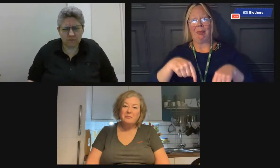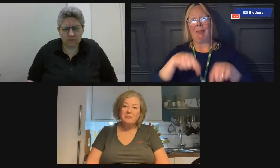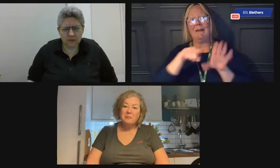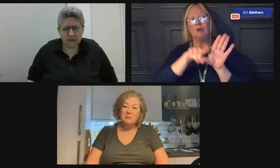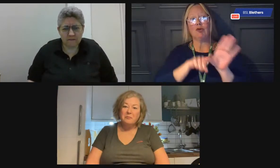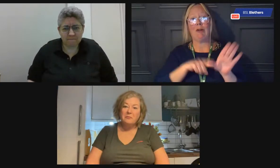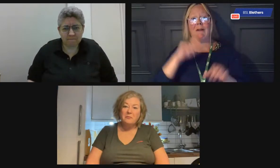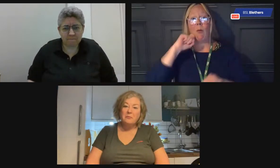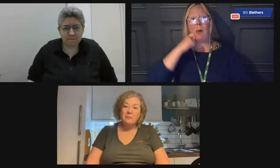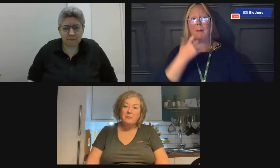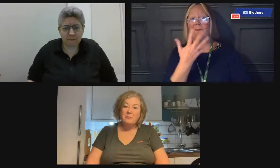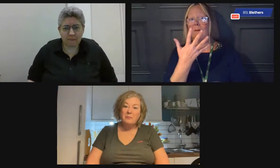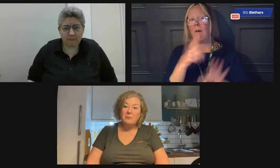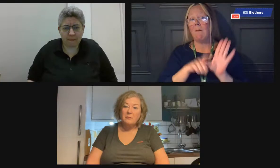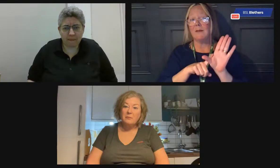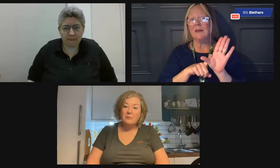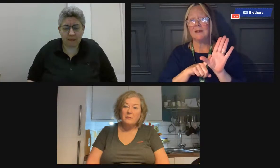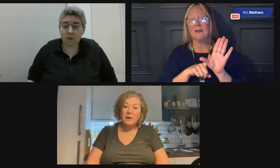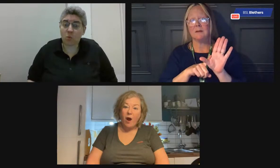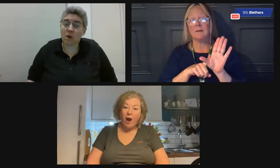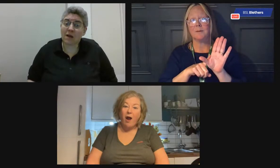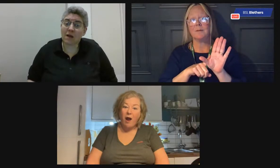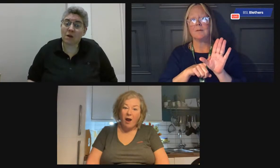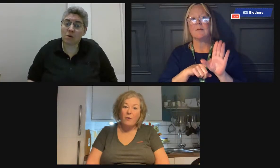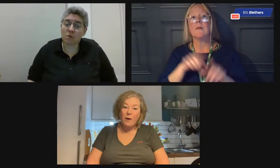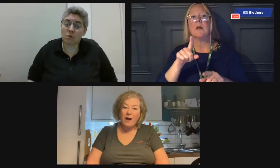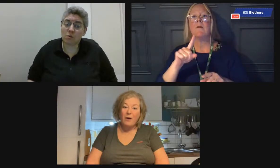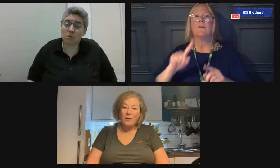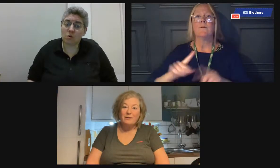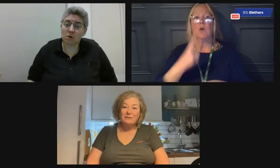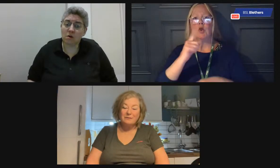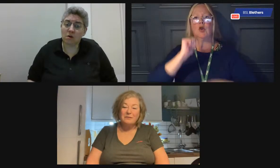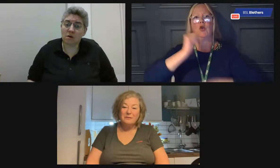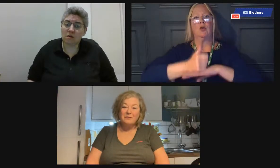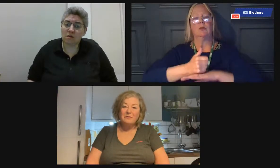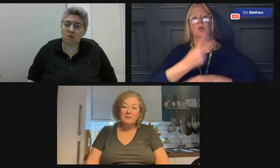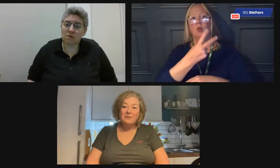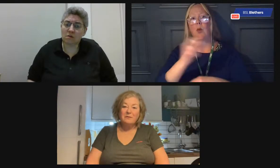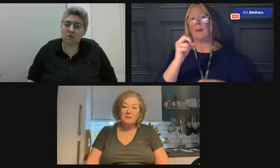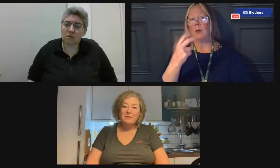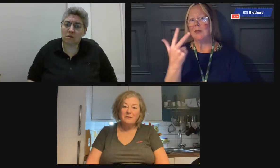project been going? This year it'll be 5 years.